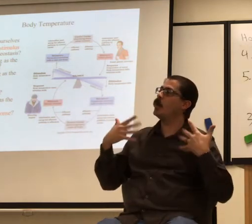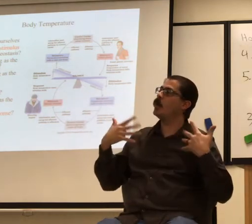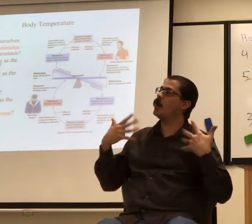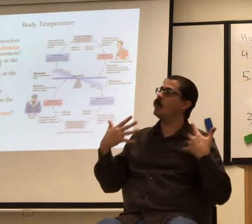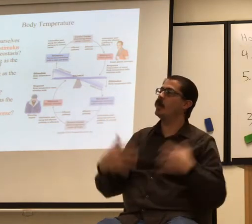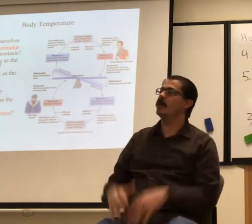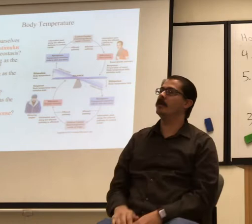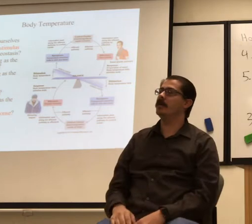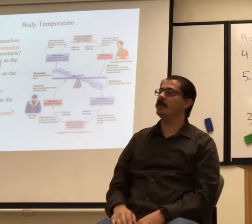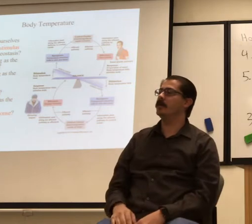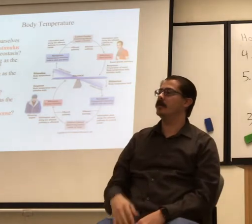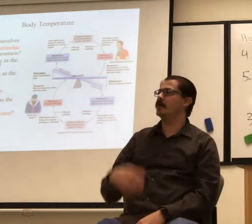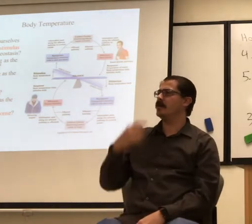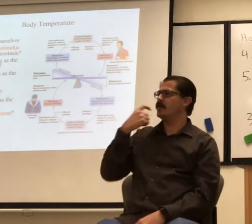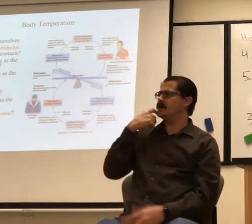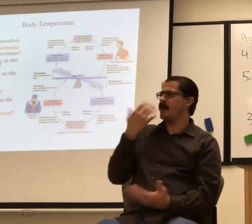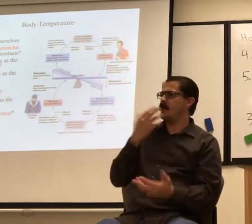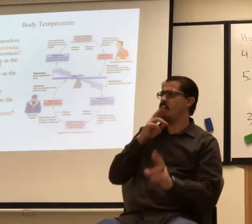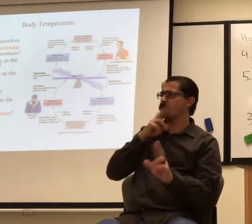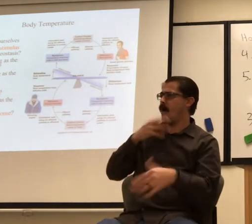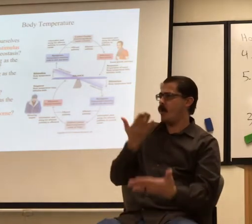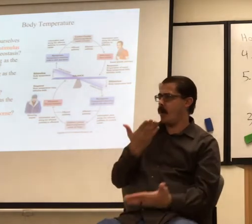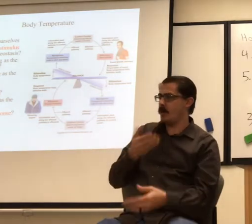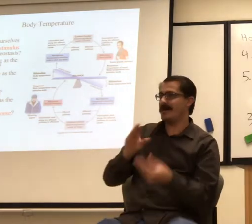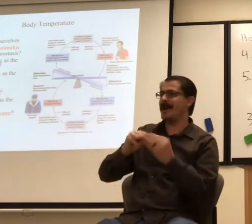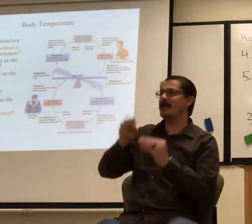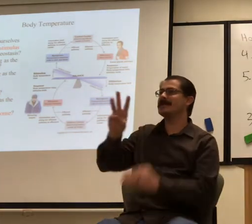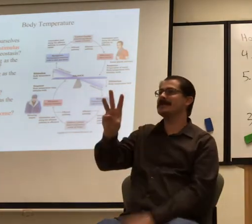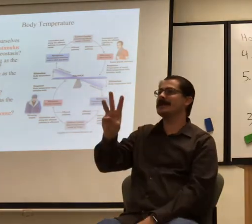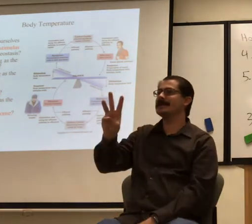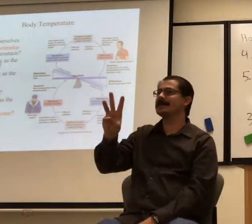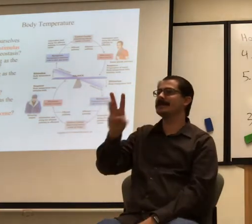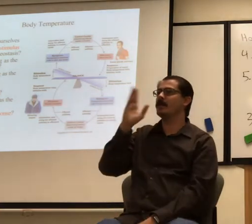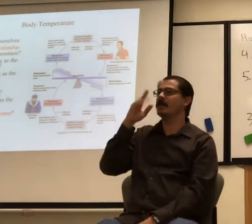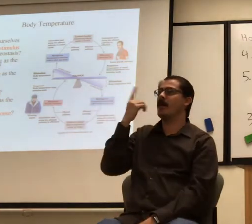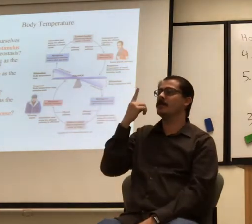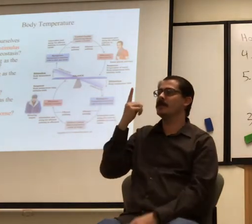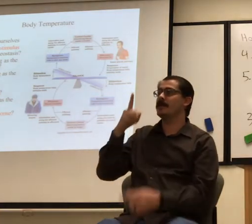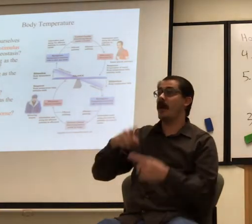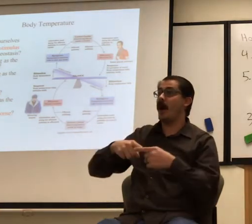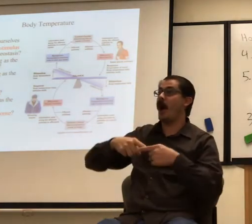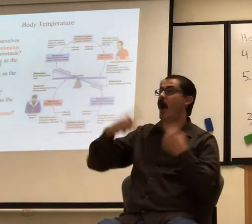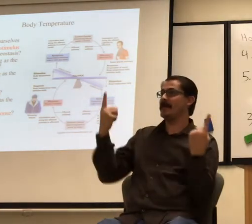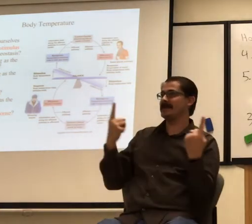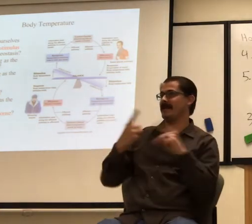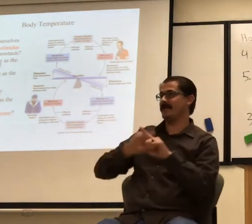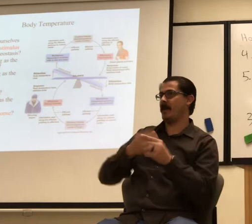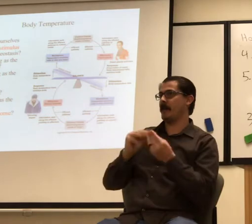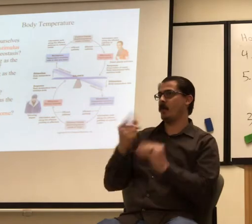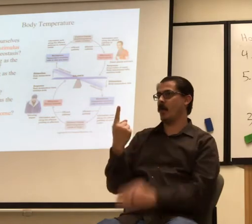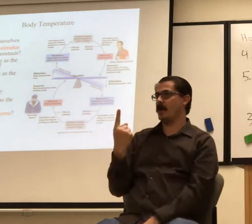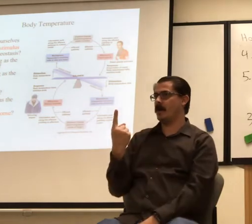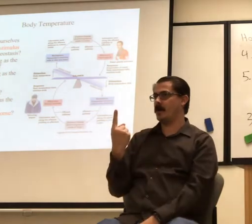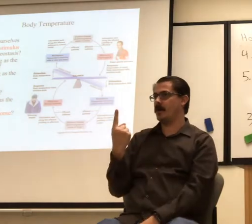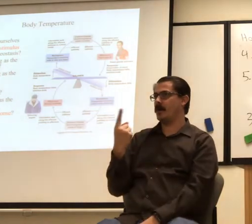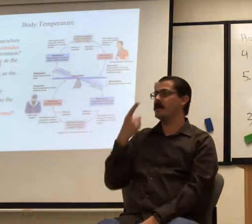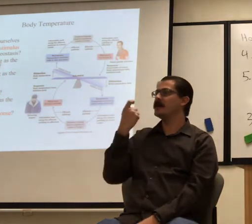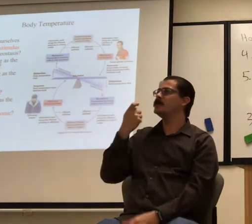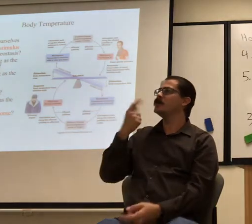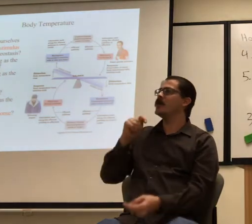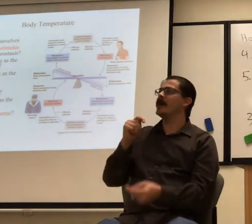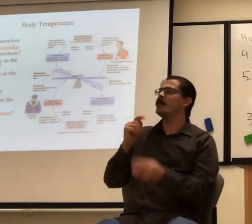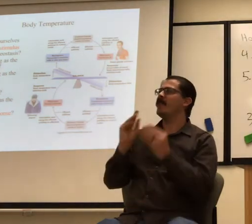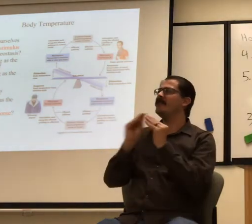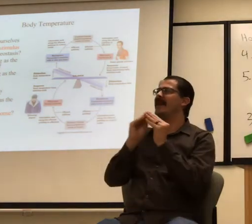So lastly, I put what's the response? Well, number six is always going to be the reverse of number one, because you're trying to correct the